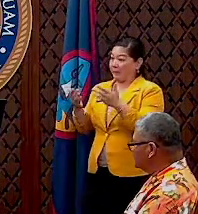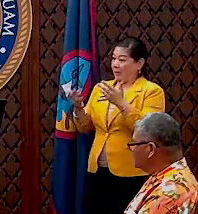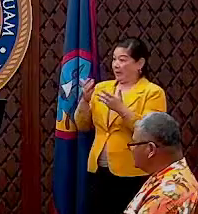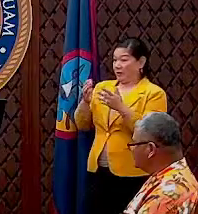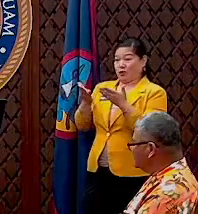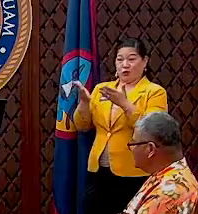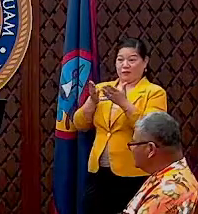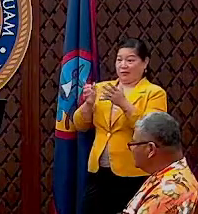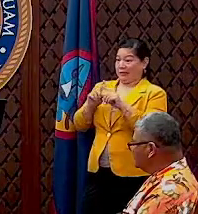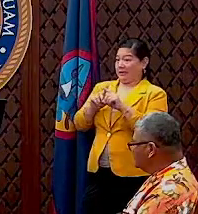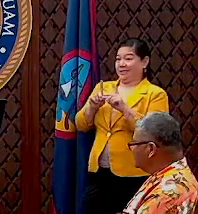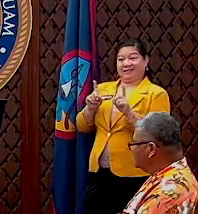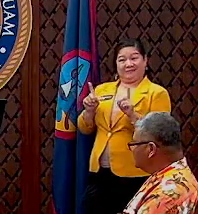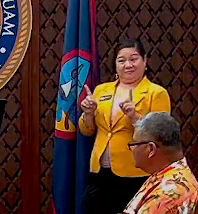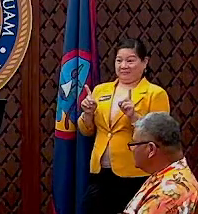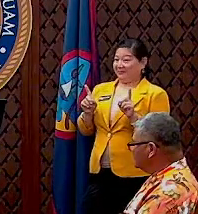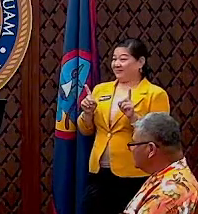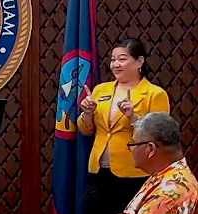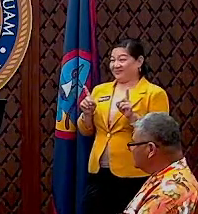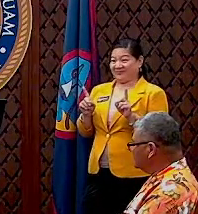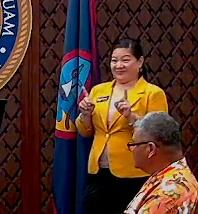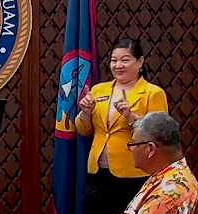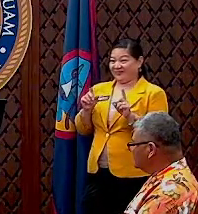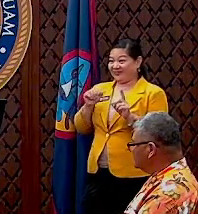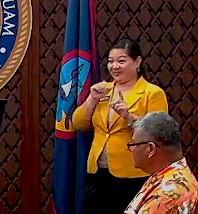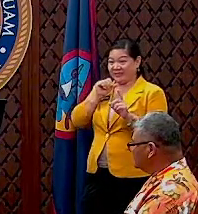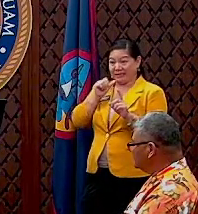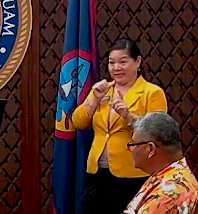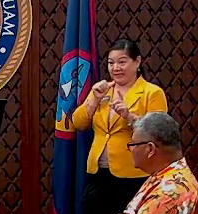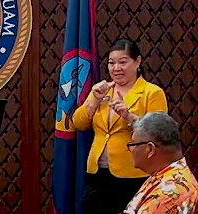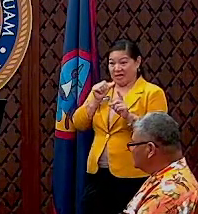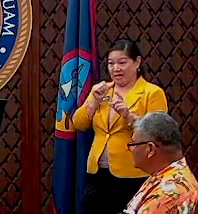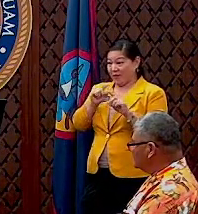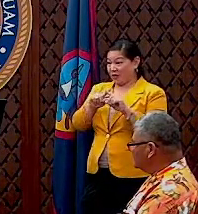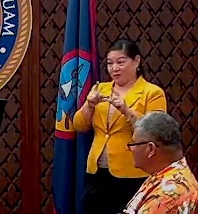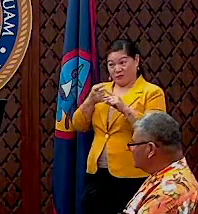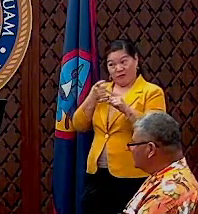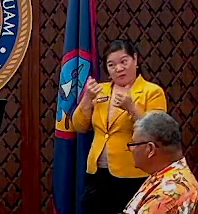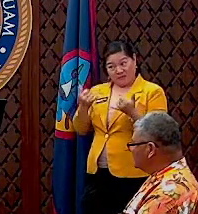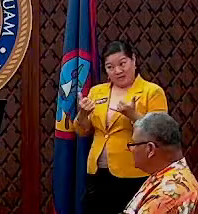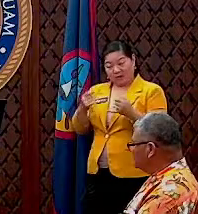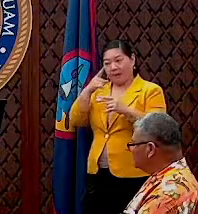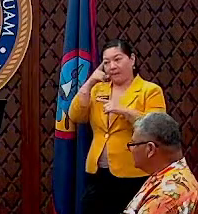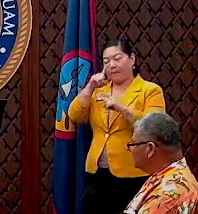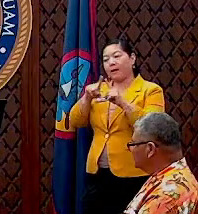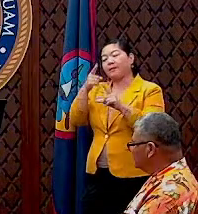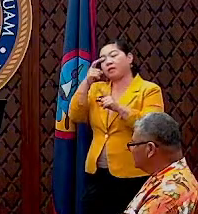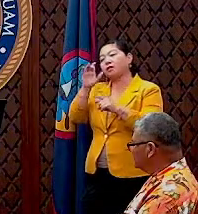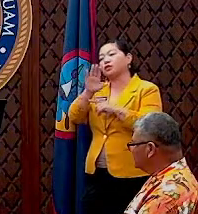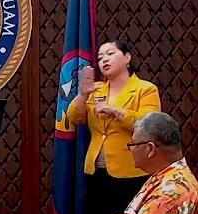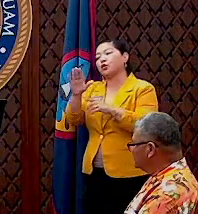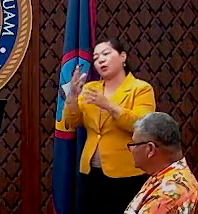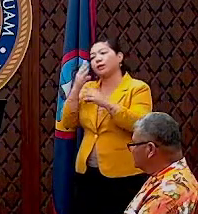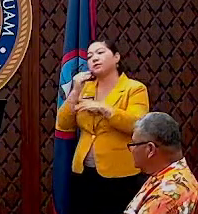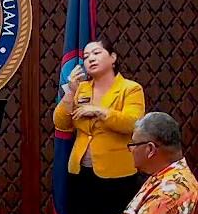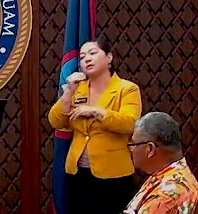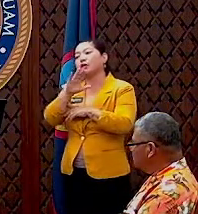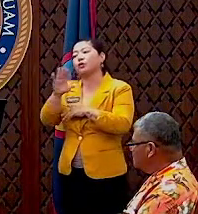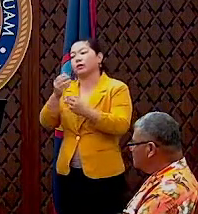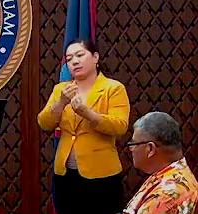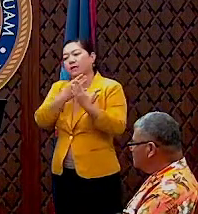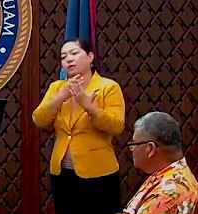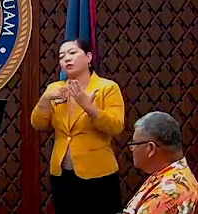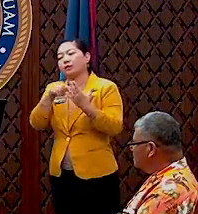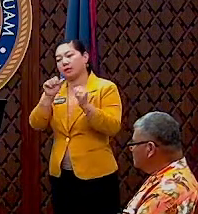the services weren't as expansive as they are today. But because of your experience and your inspiration, we